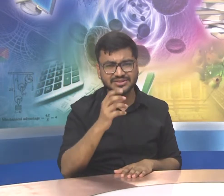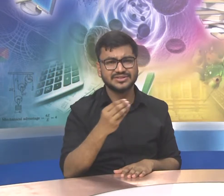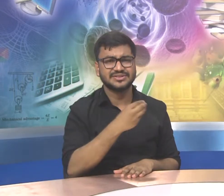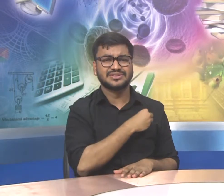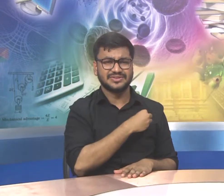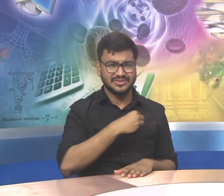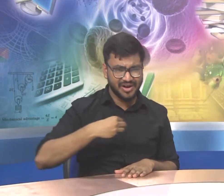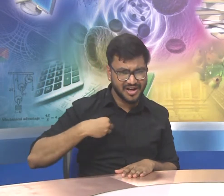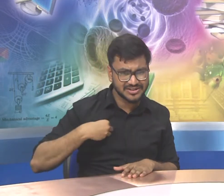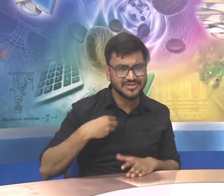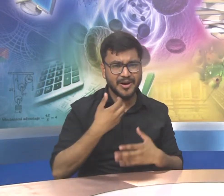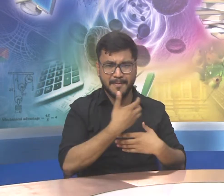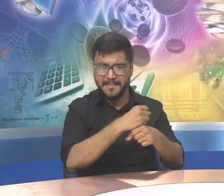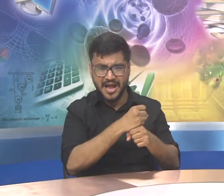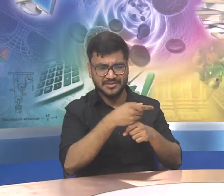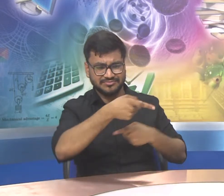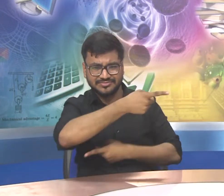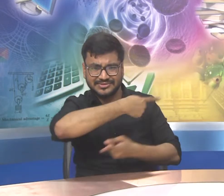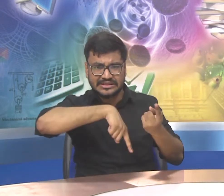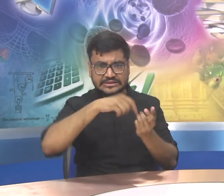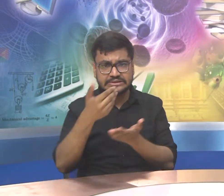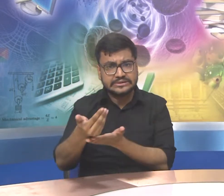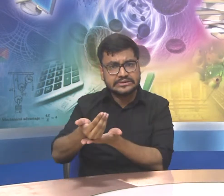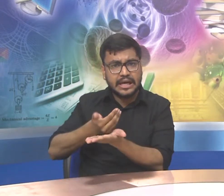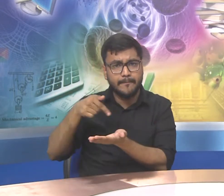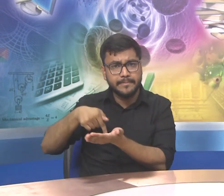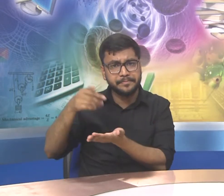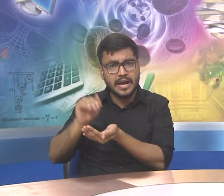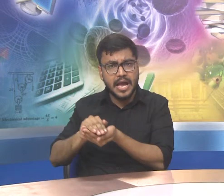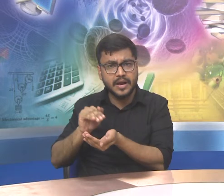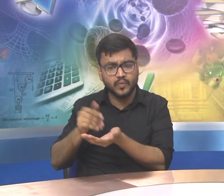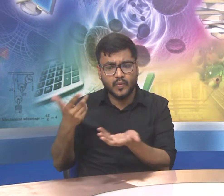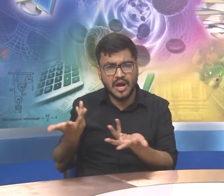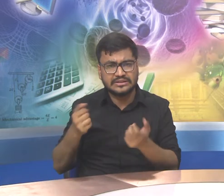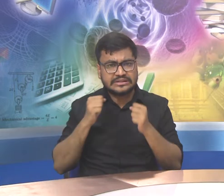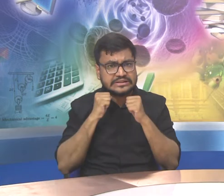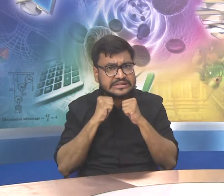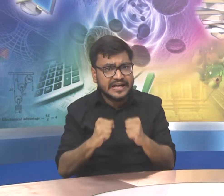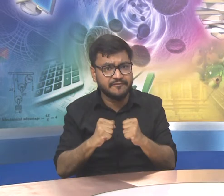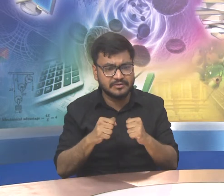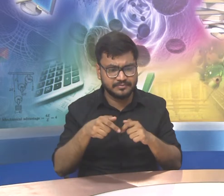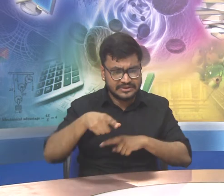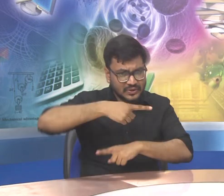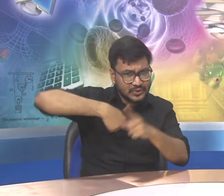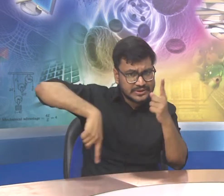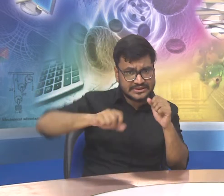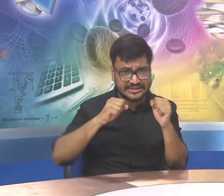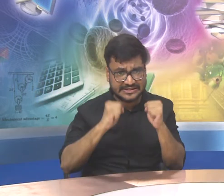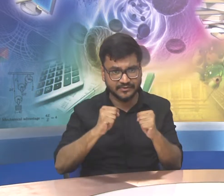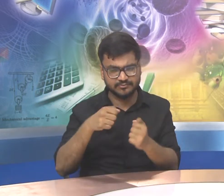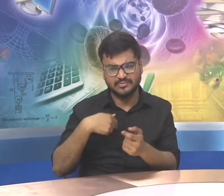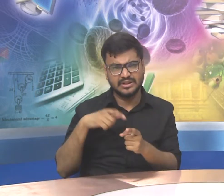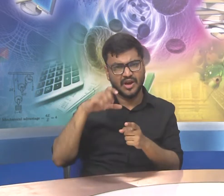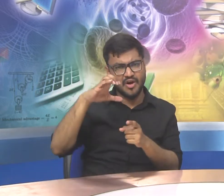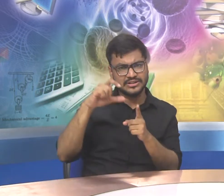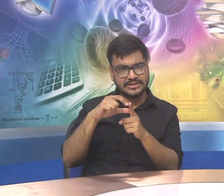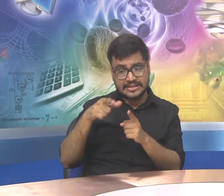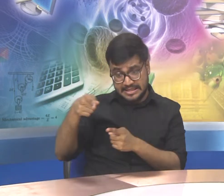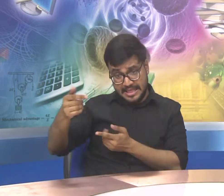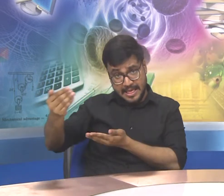Big businessman companies and institutions such as schools, colleges and